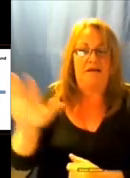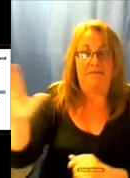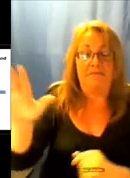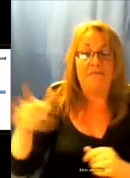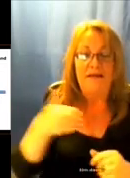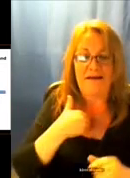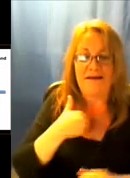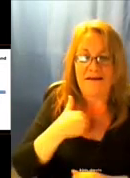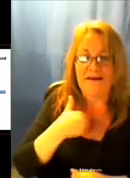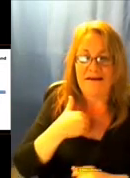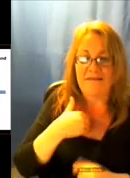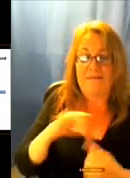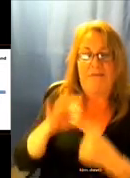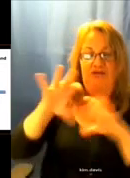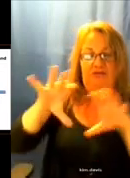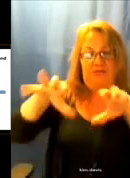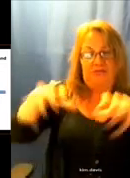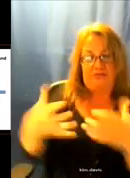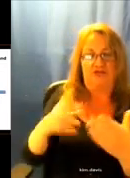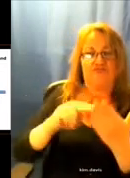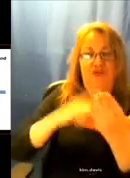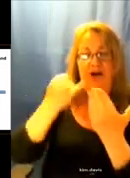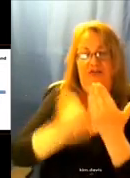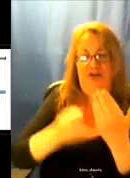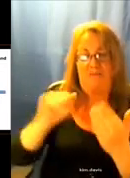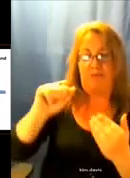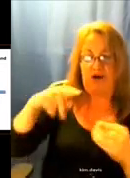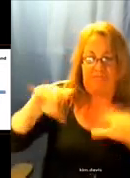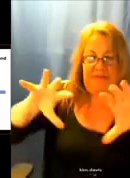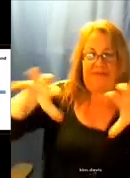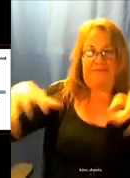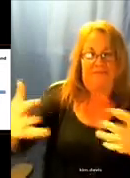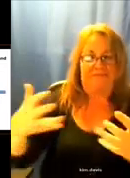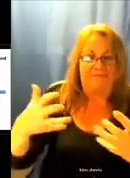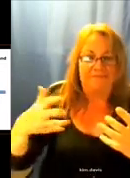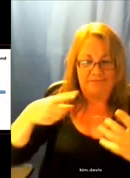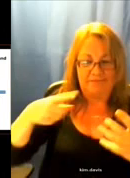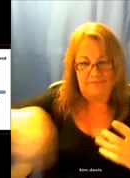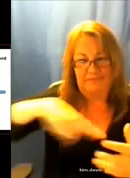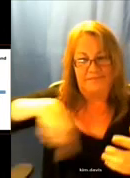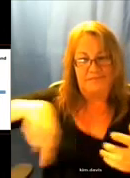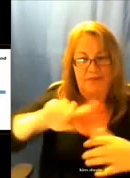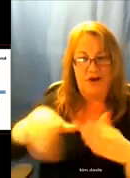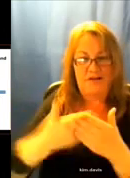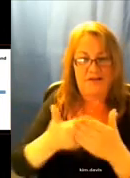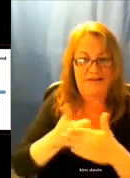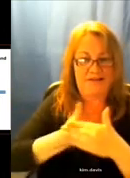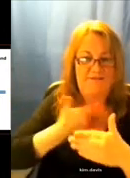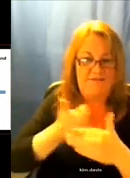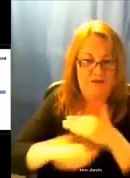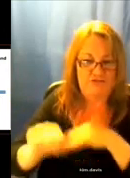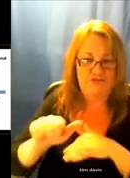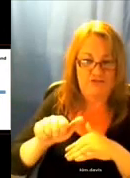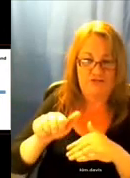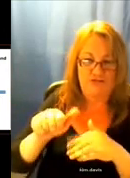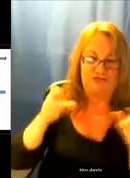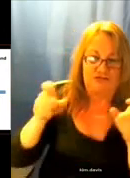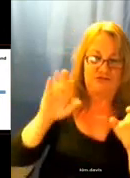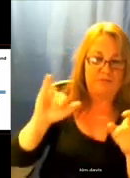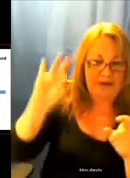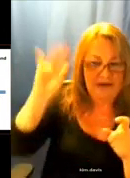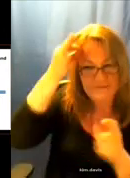of this, it is based on income, family size, and they have a specific project group and